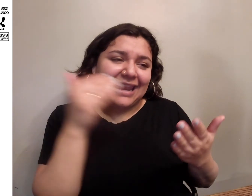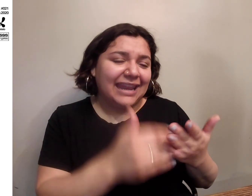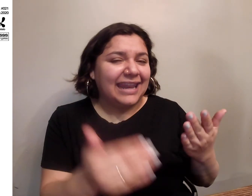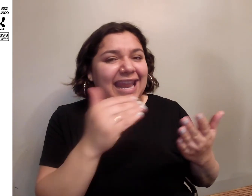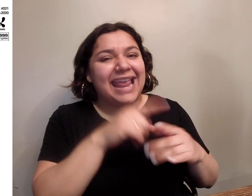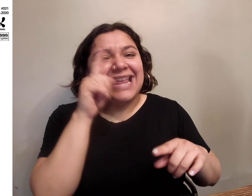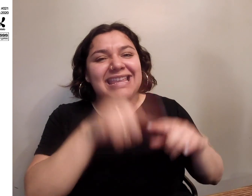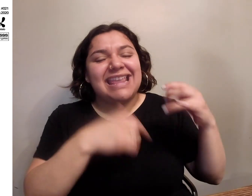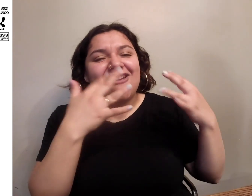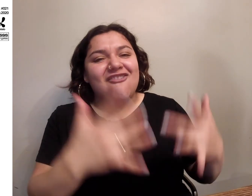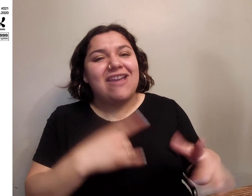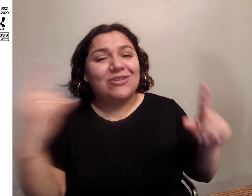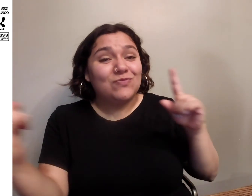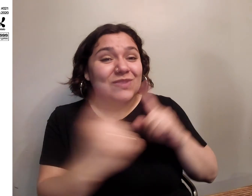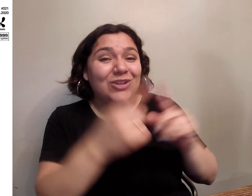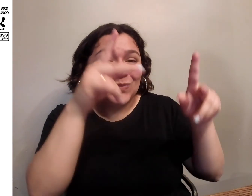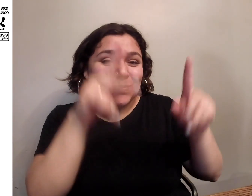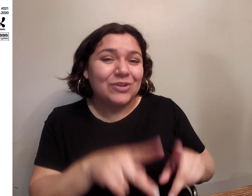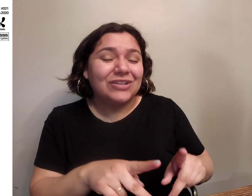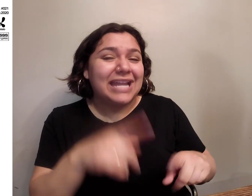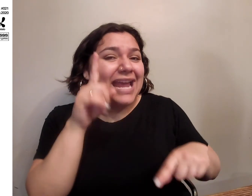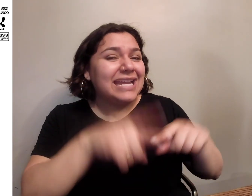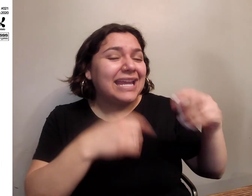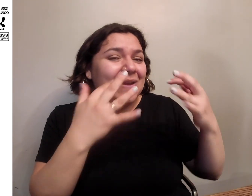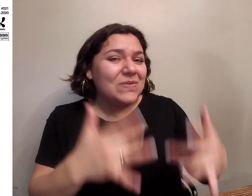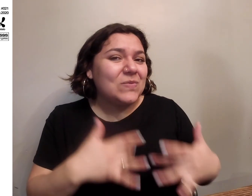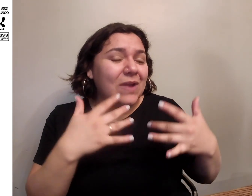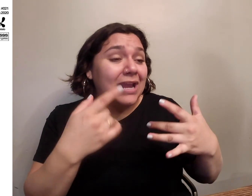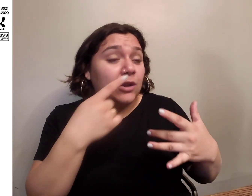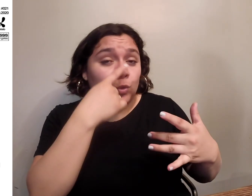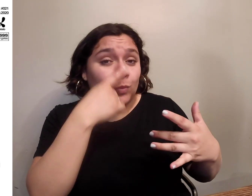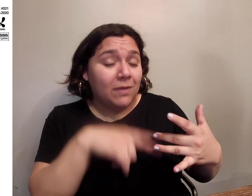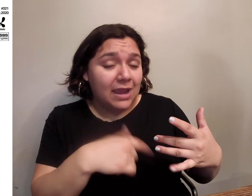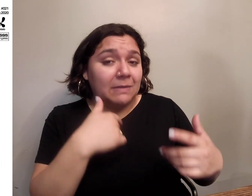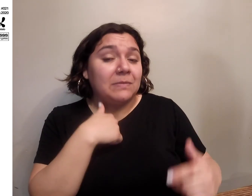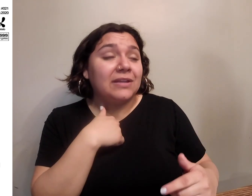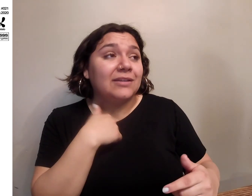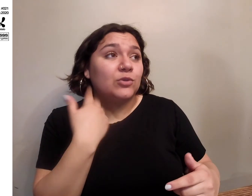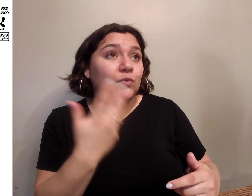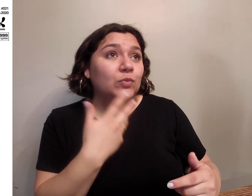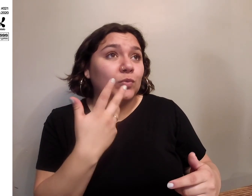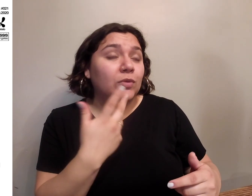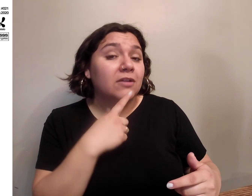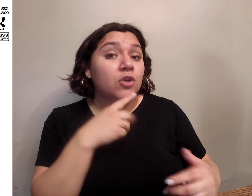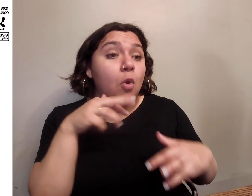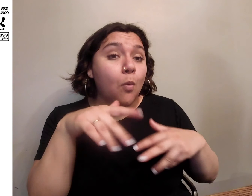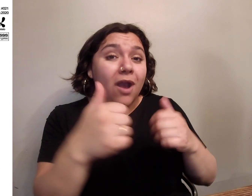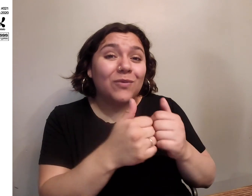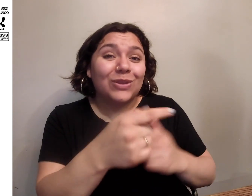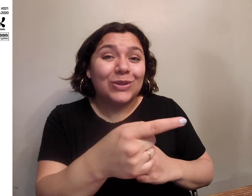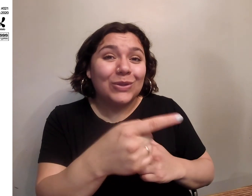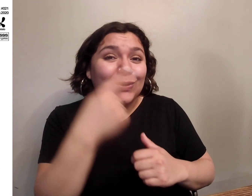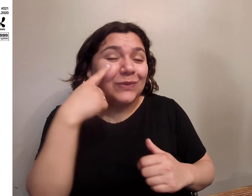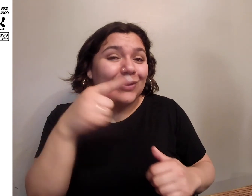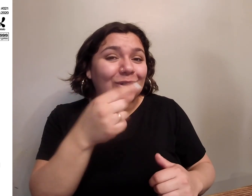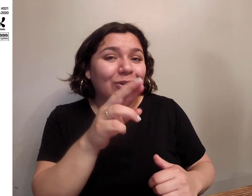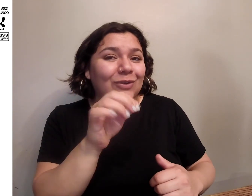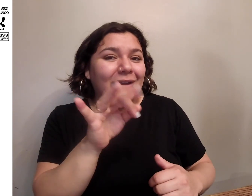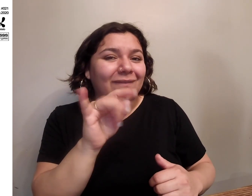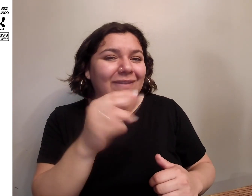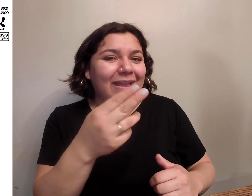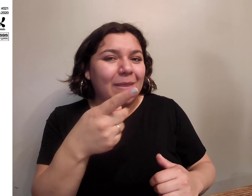can't wait to meet you in person, and I can't wait if you will allow me to take a walk with you in Griffiths